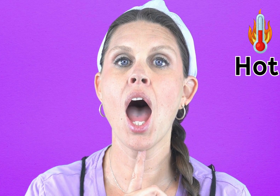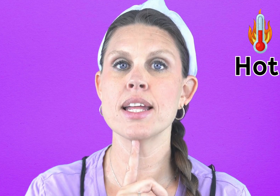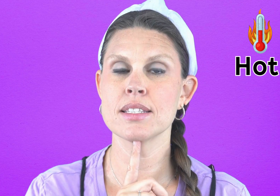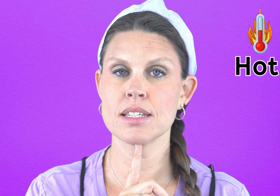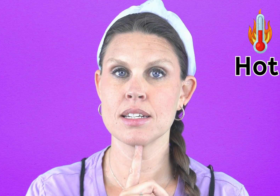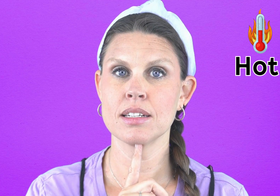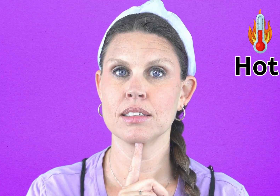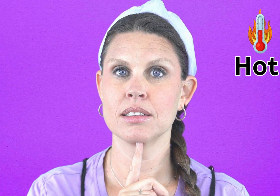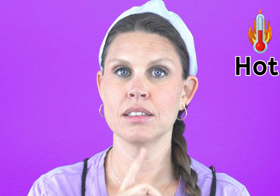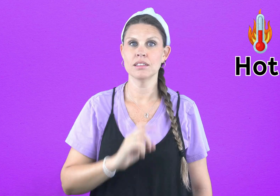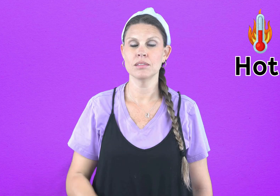hot,